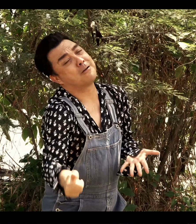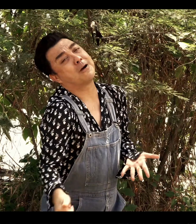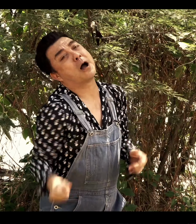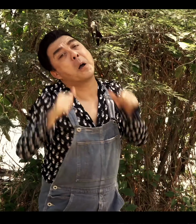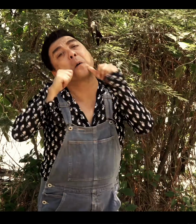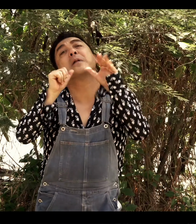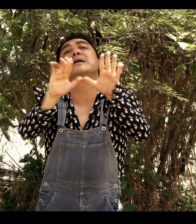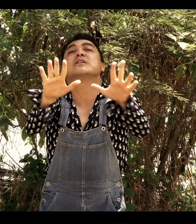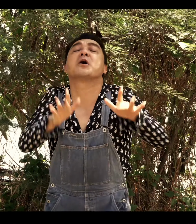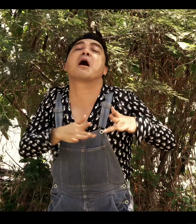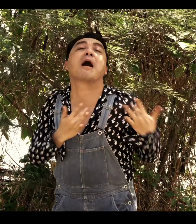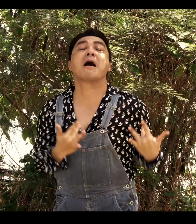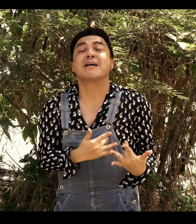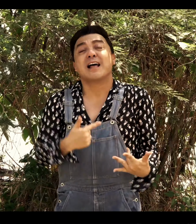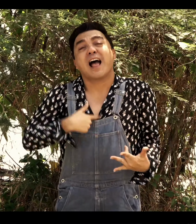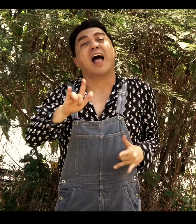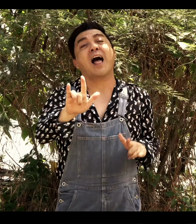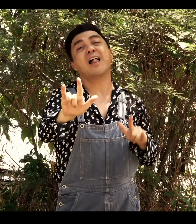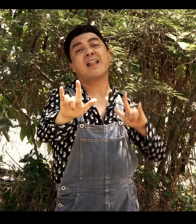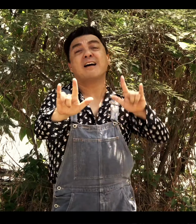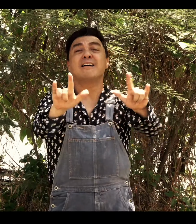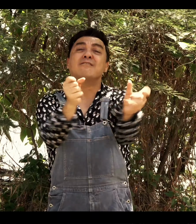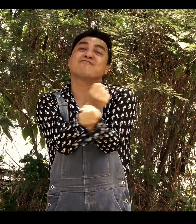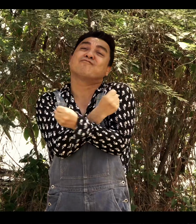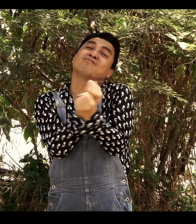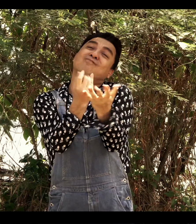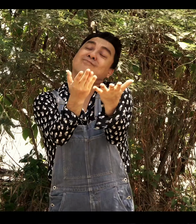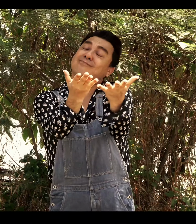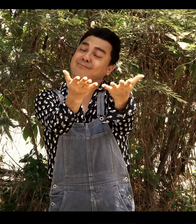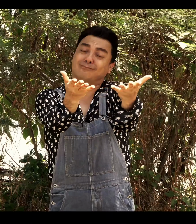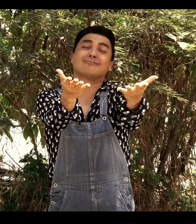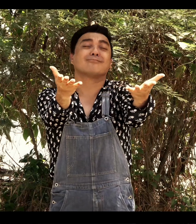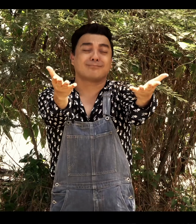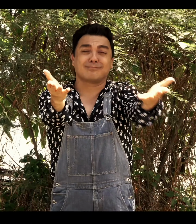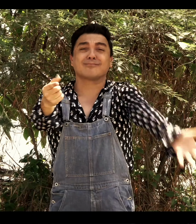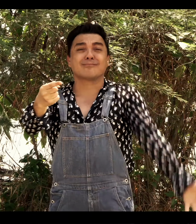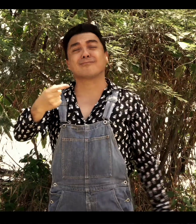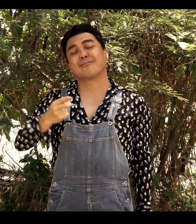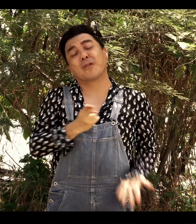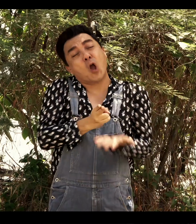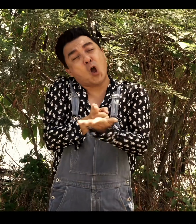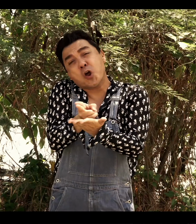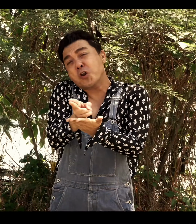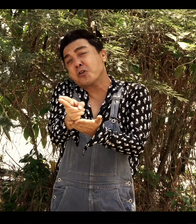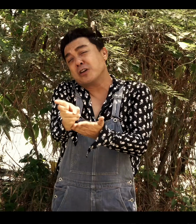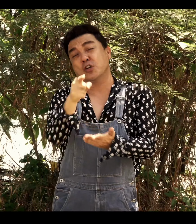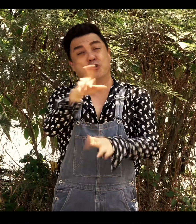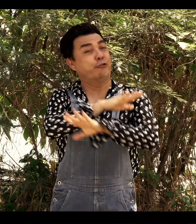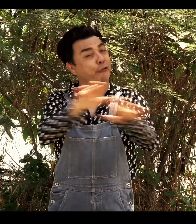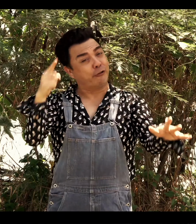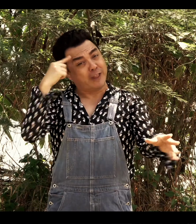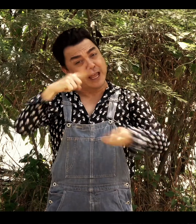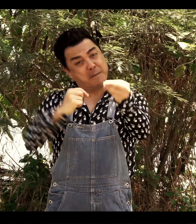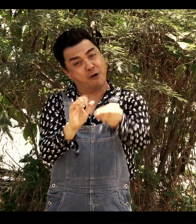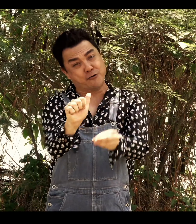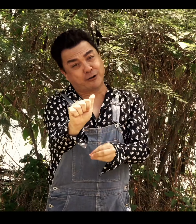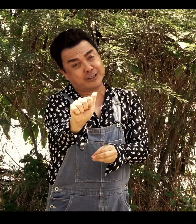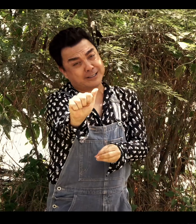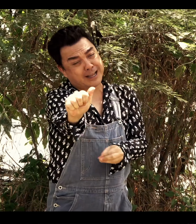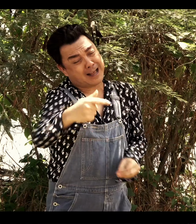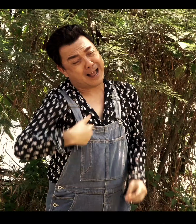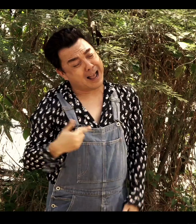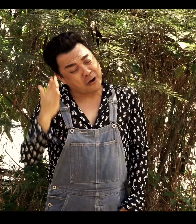Bless your heart, no, I love you for that. Honest and selfless, I don't know